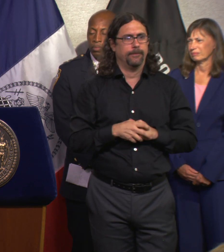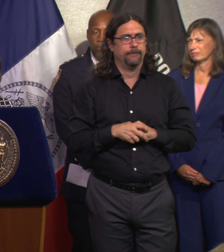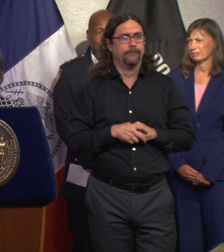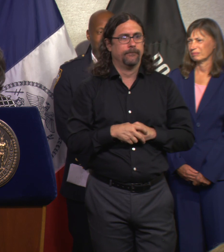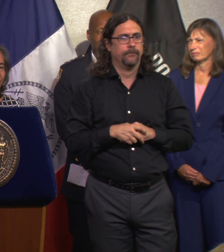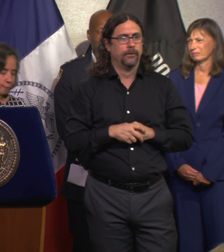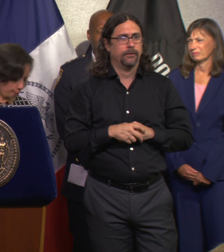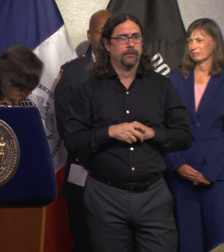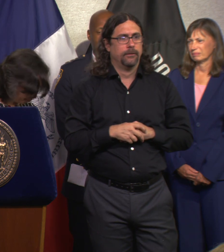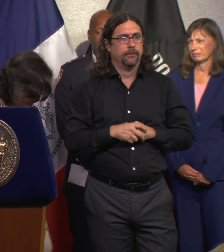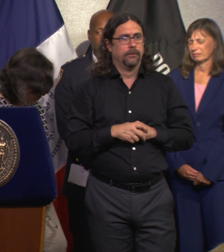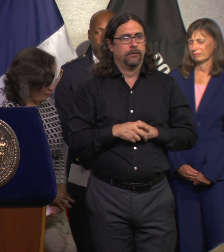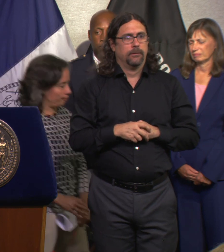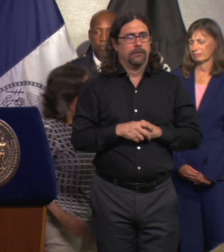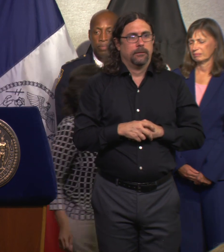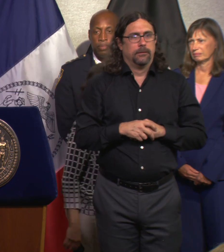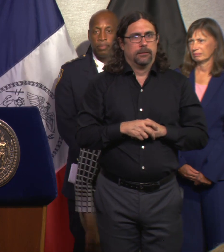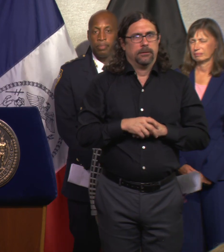that.